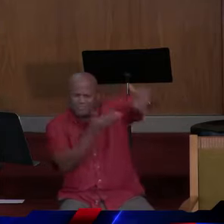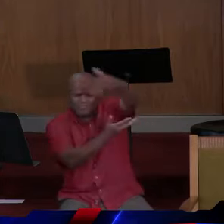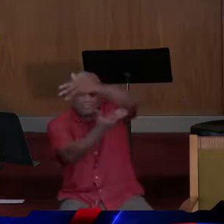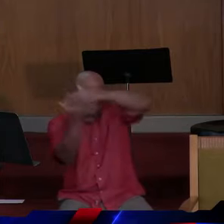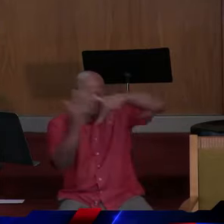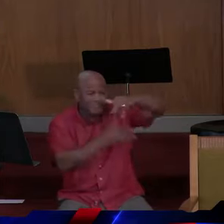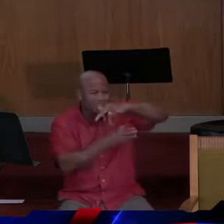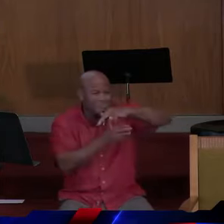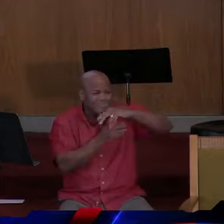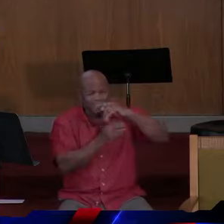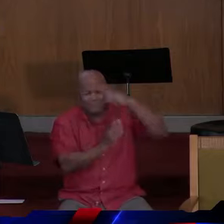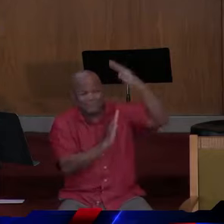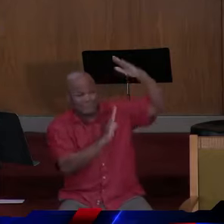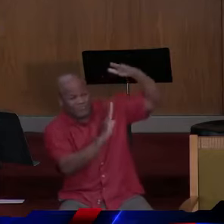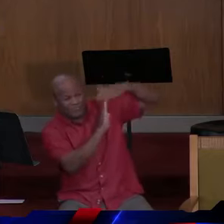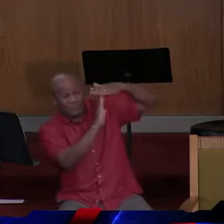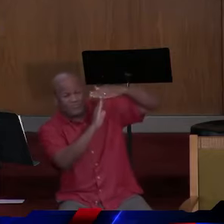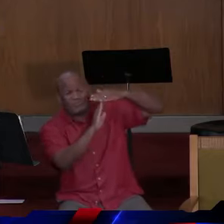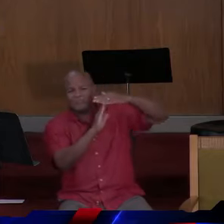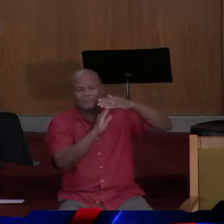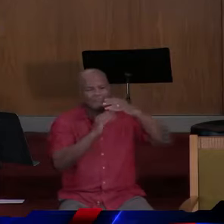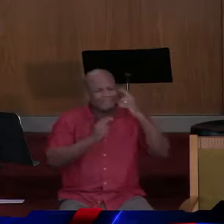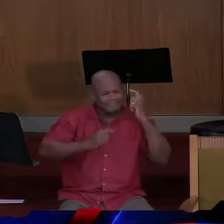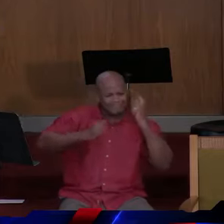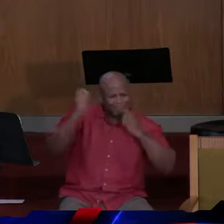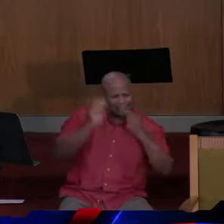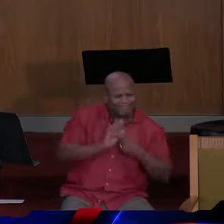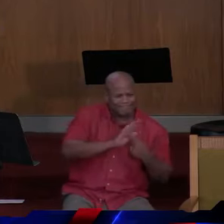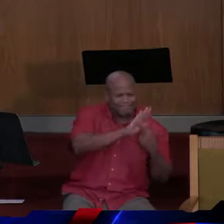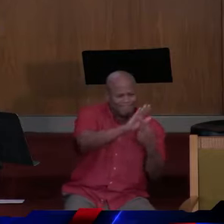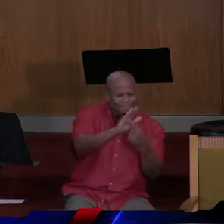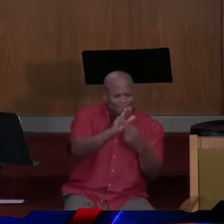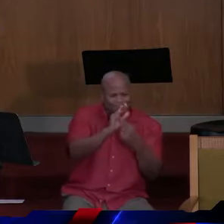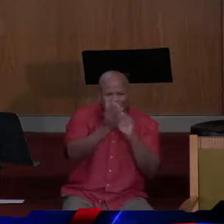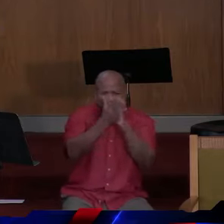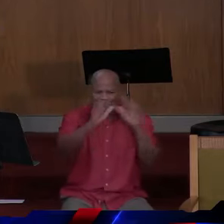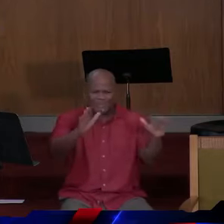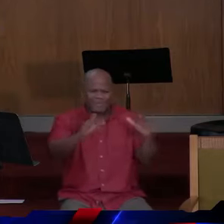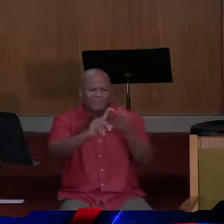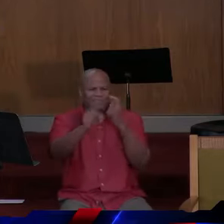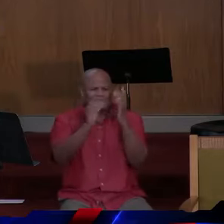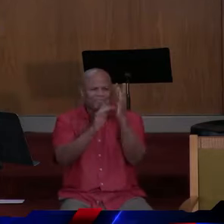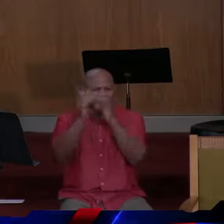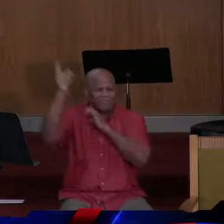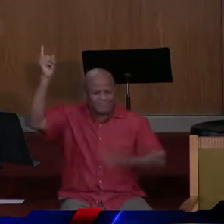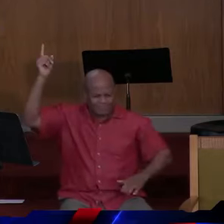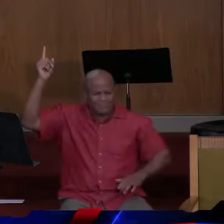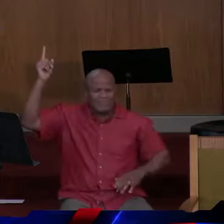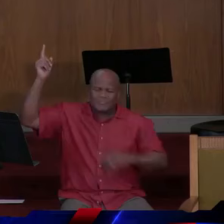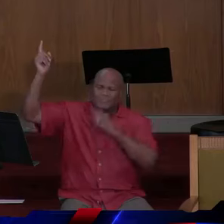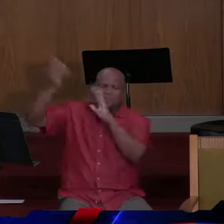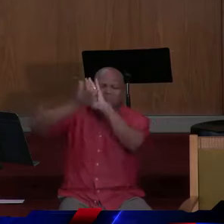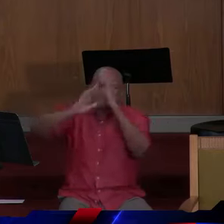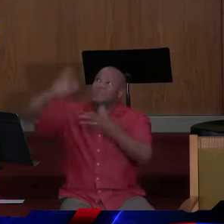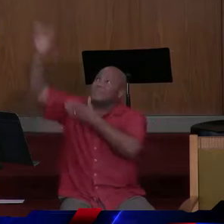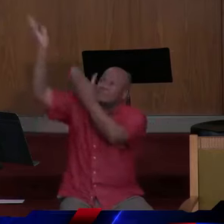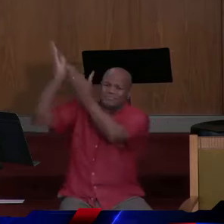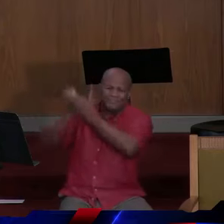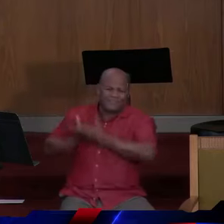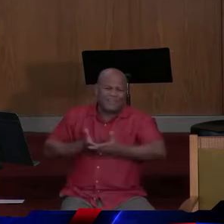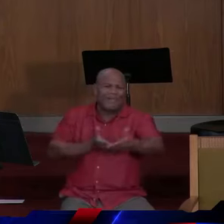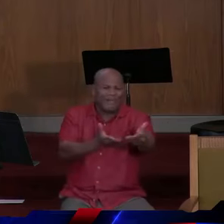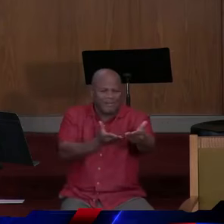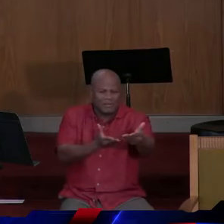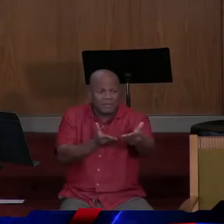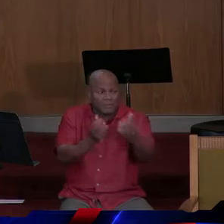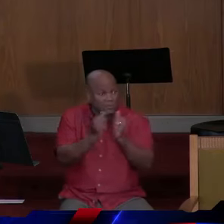peace and humanity to humanity comes in Jesus Christ. He brought peace